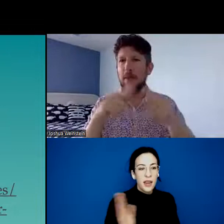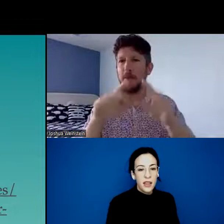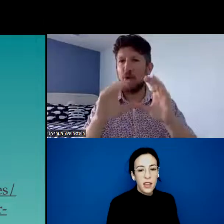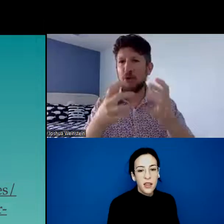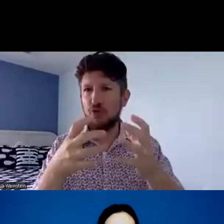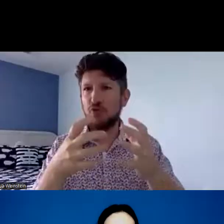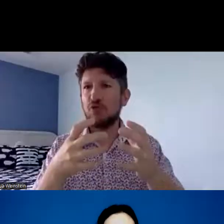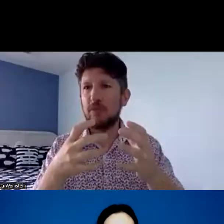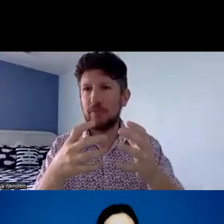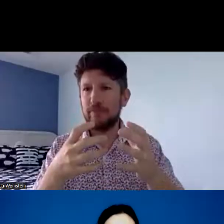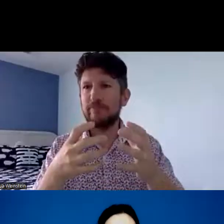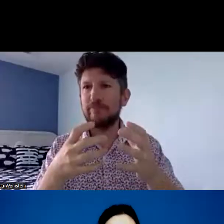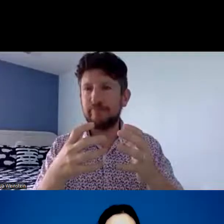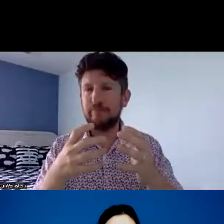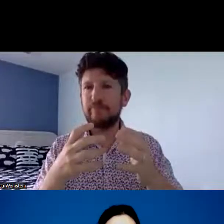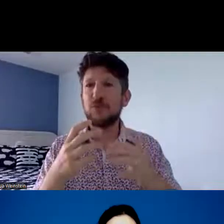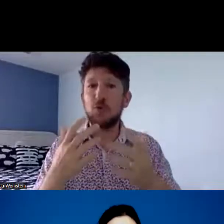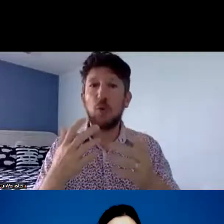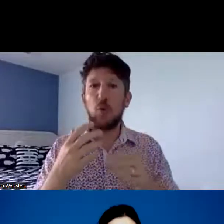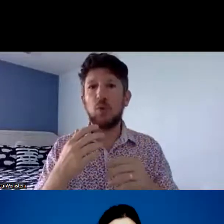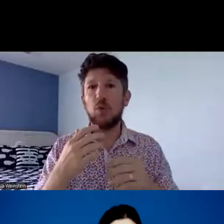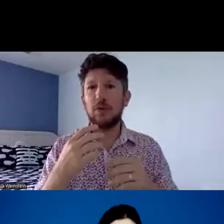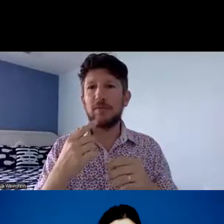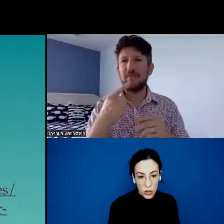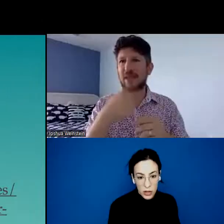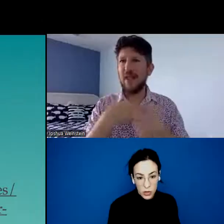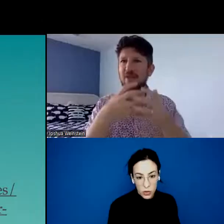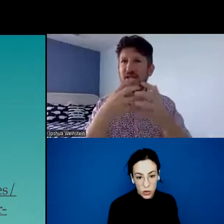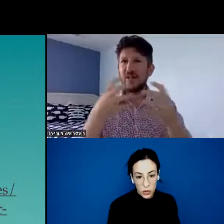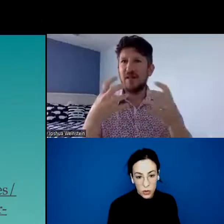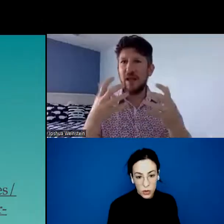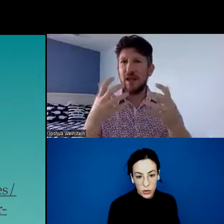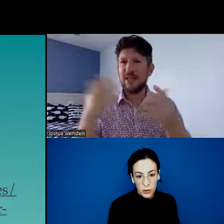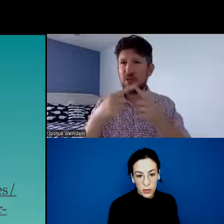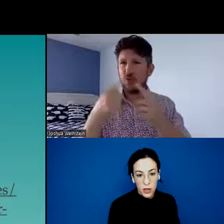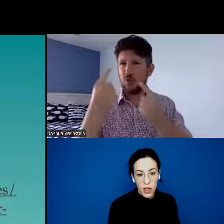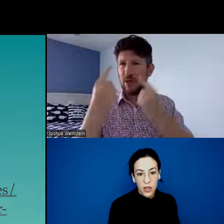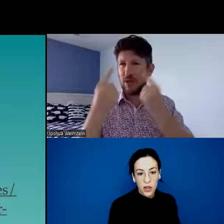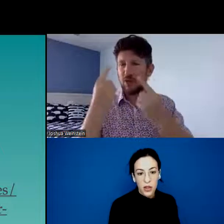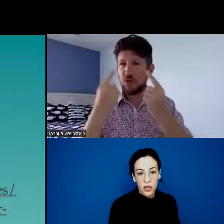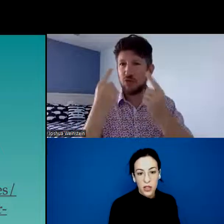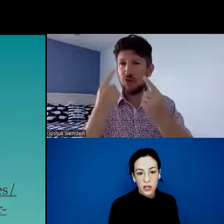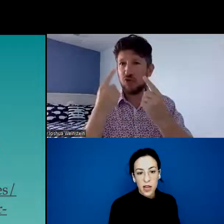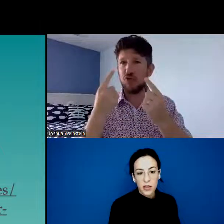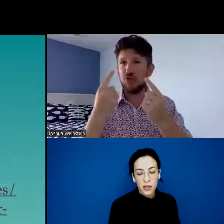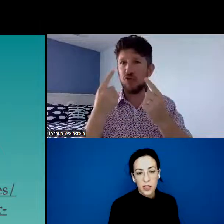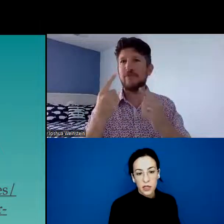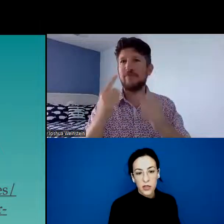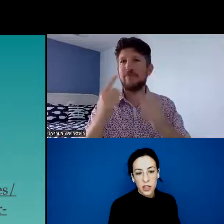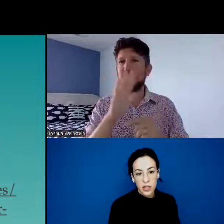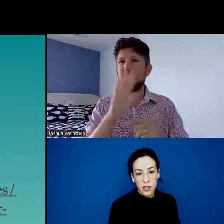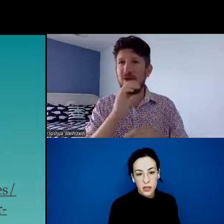So what I had highlighted in blue previously was to do with best practices for work with this group. And there are a lot